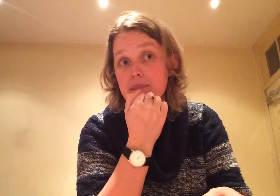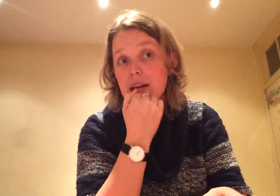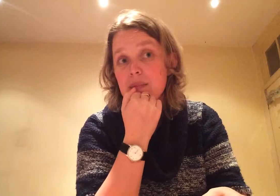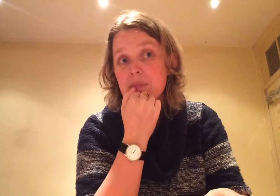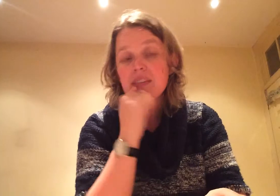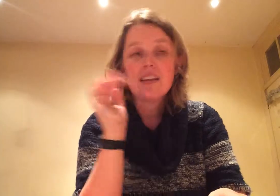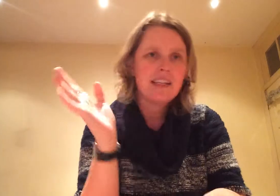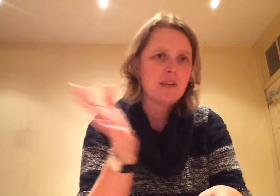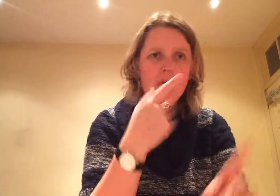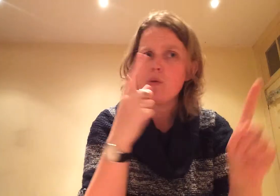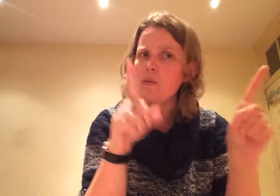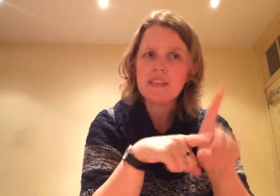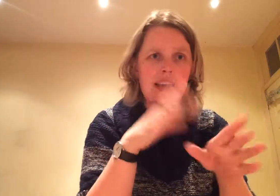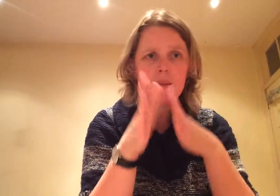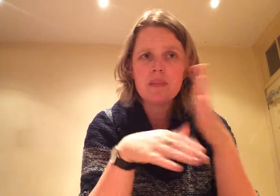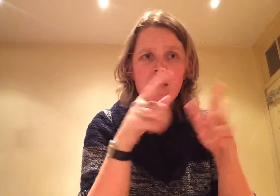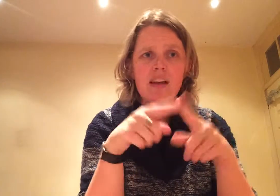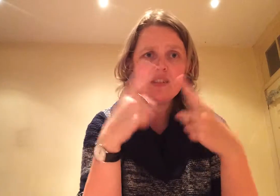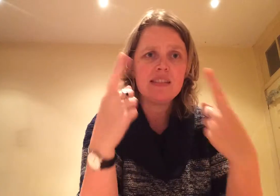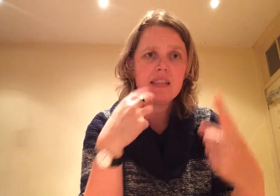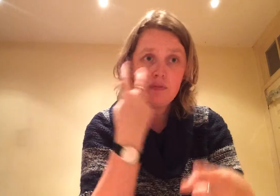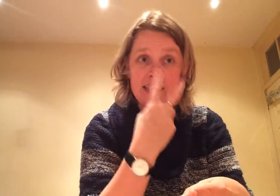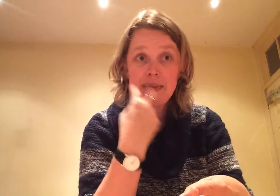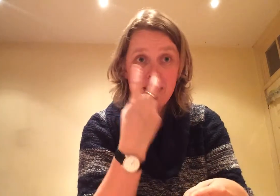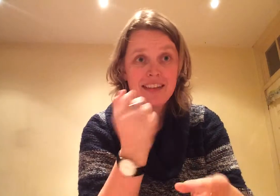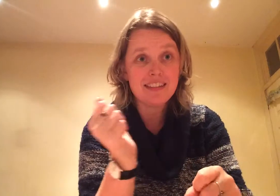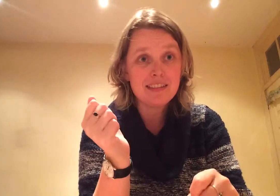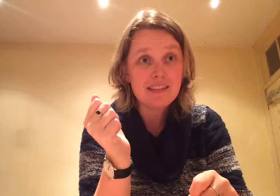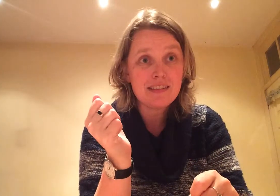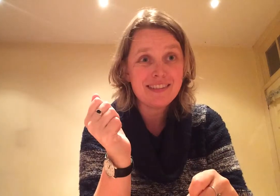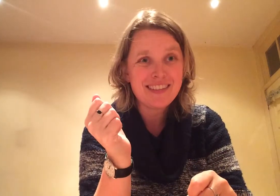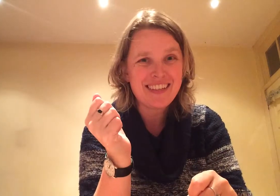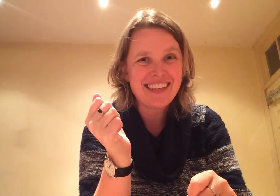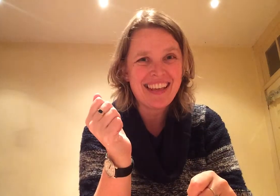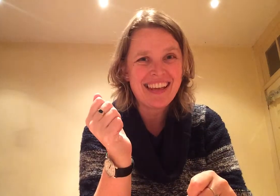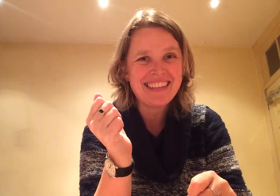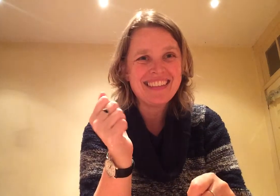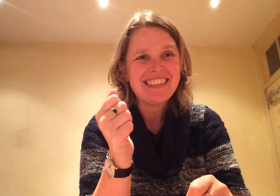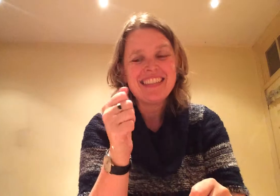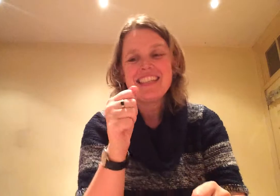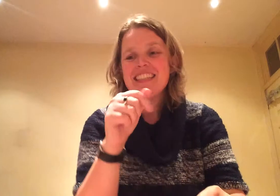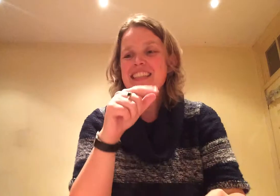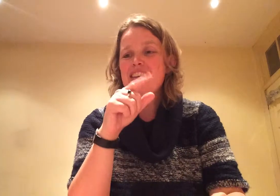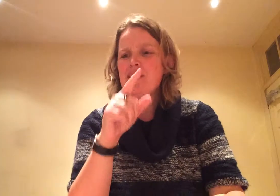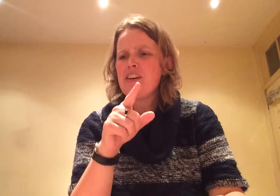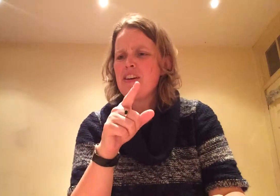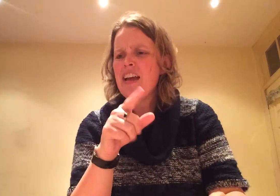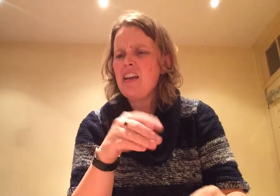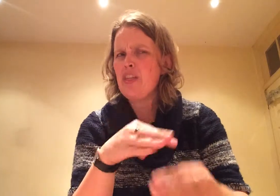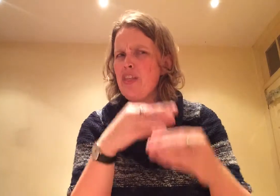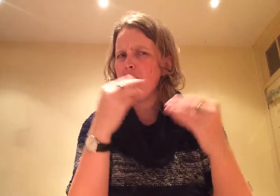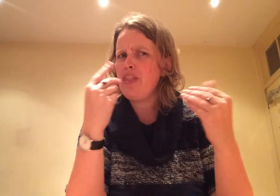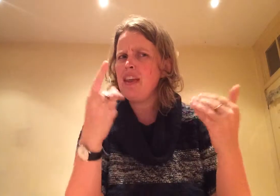Number. It's all the same sign, just different lip patterns. Okay? So I think,